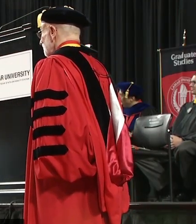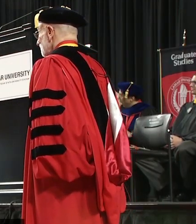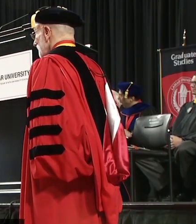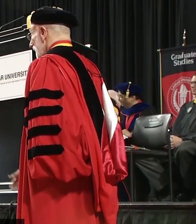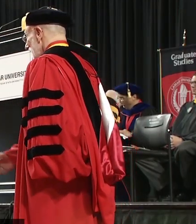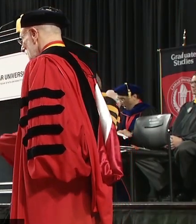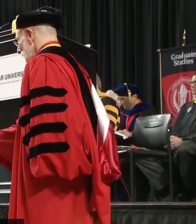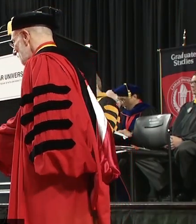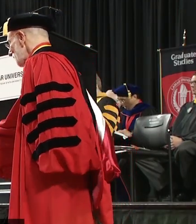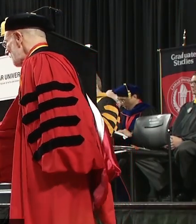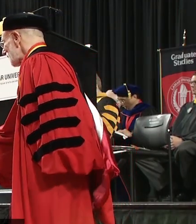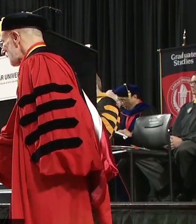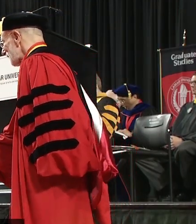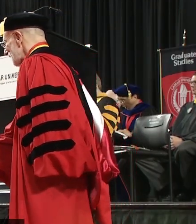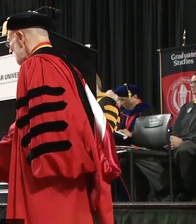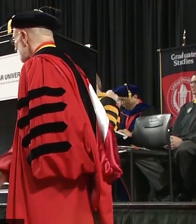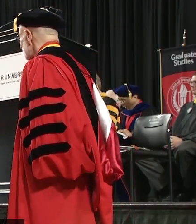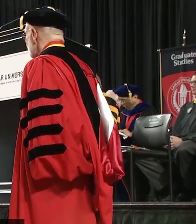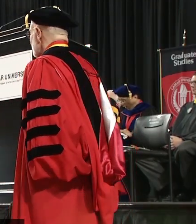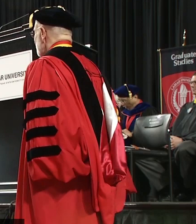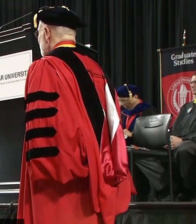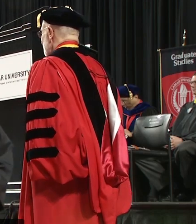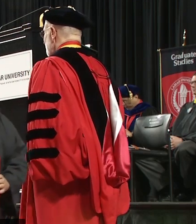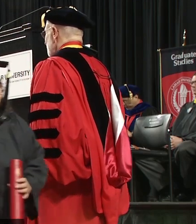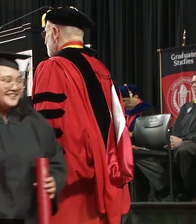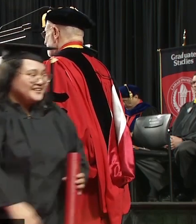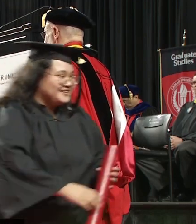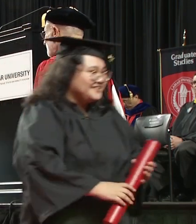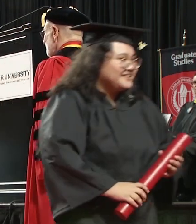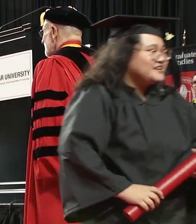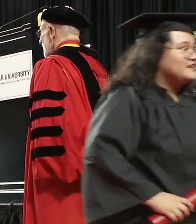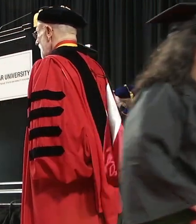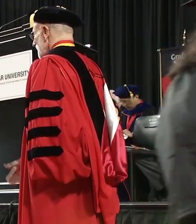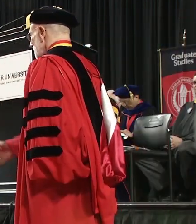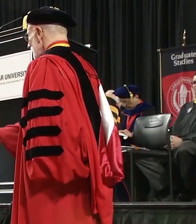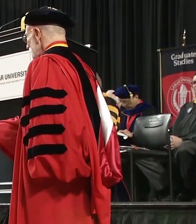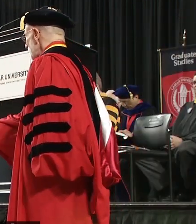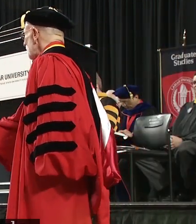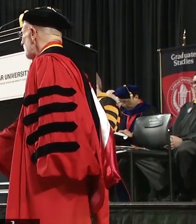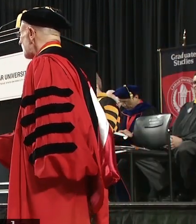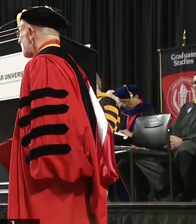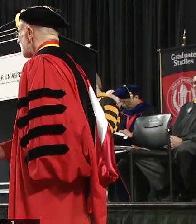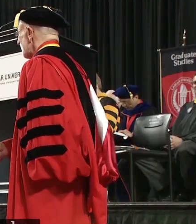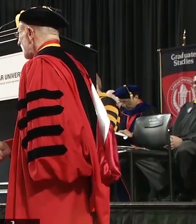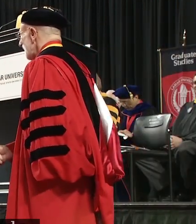Graduating cum laude, Cameron Lee Simon.